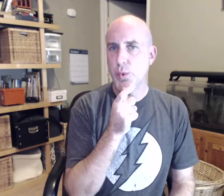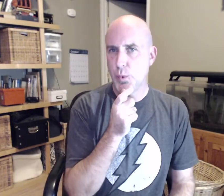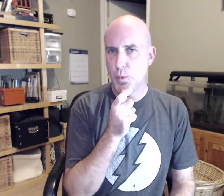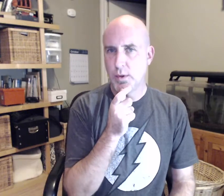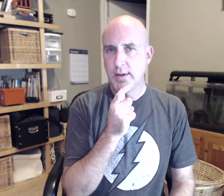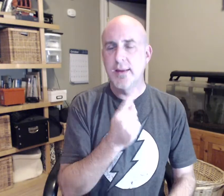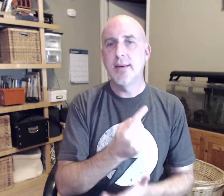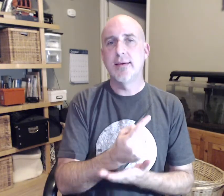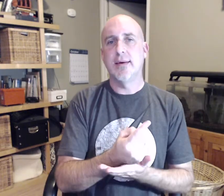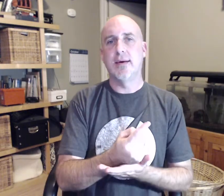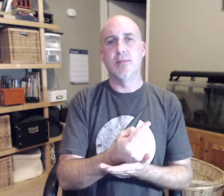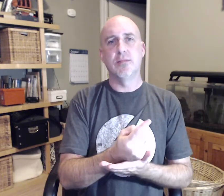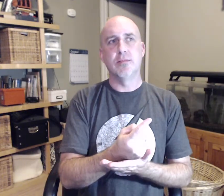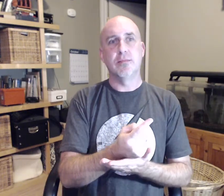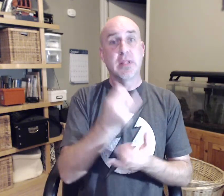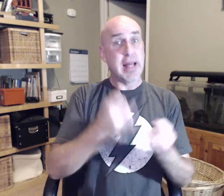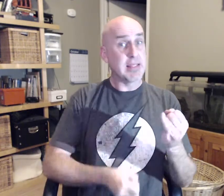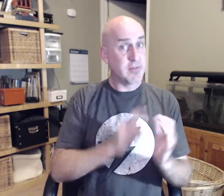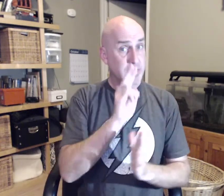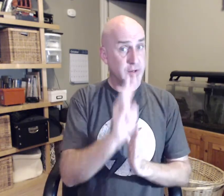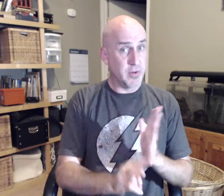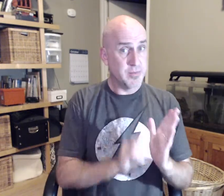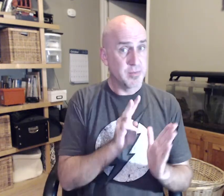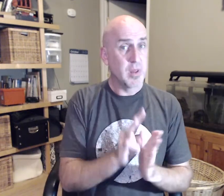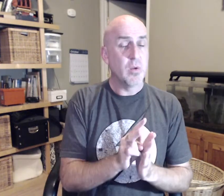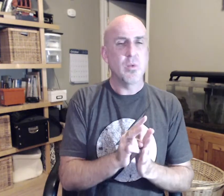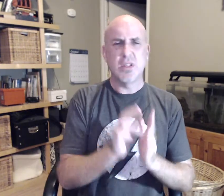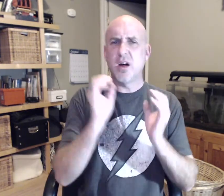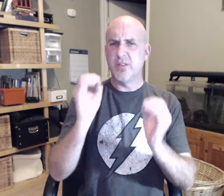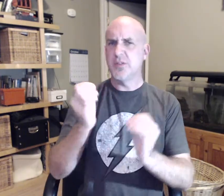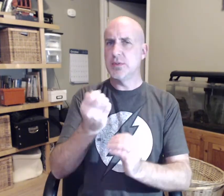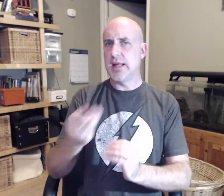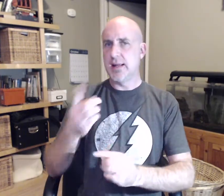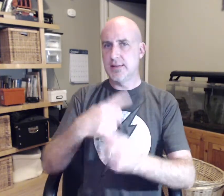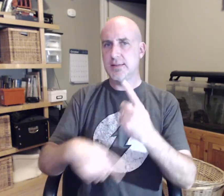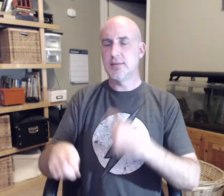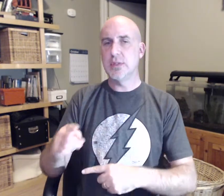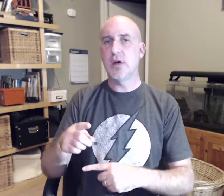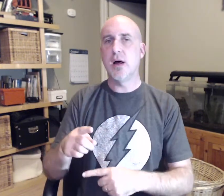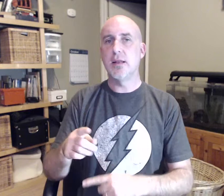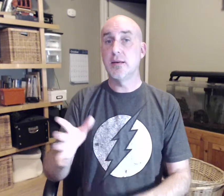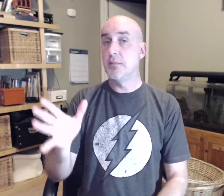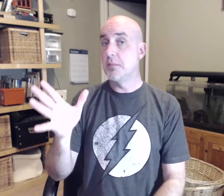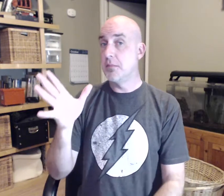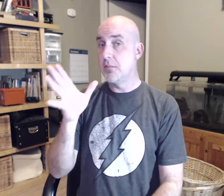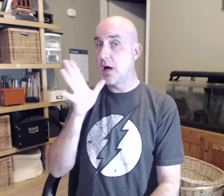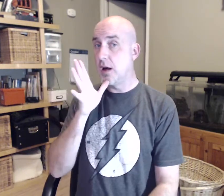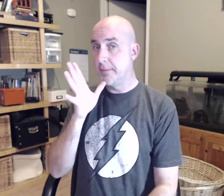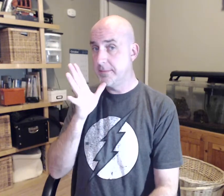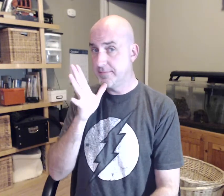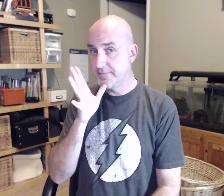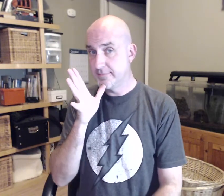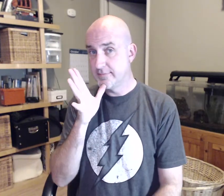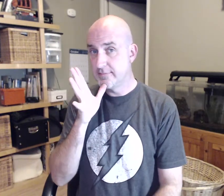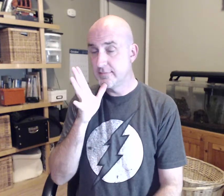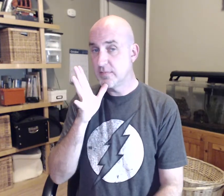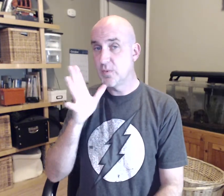who. The last video, we taught a few signs. We taught mom. We